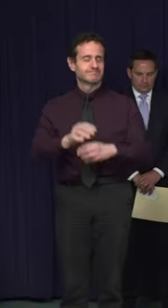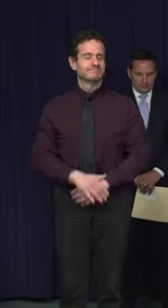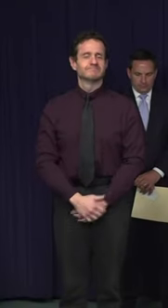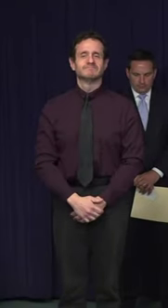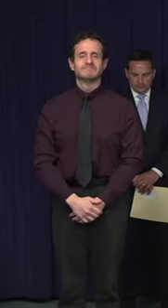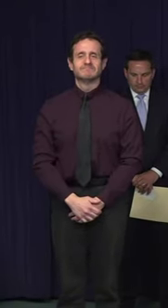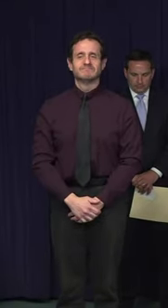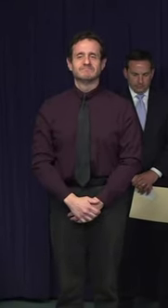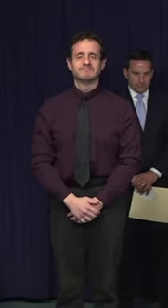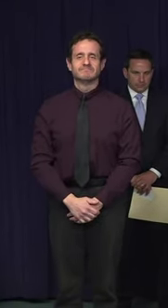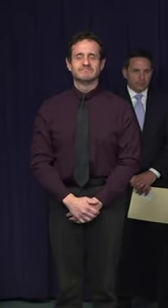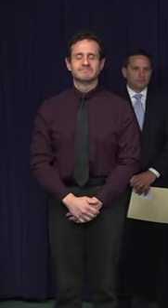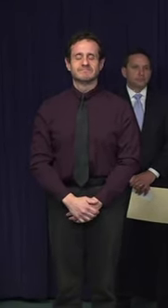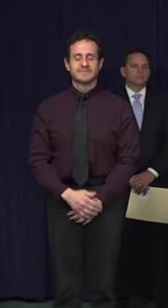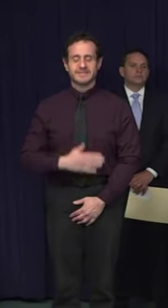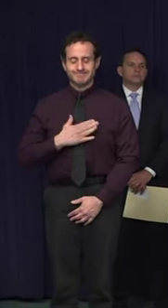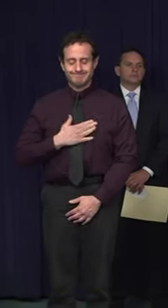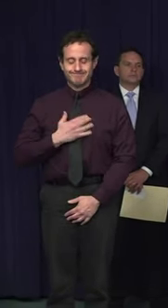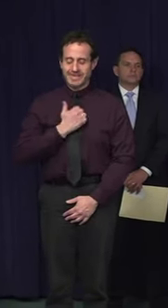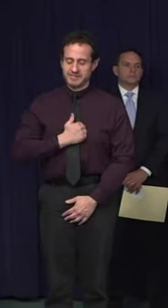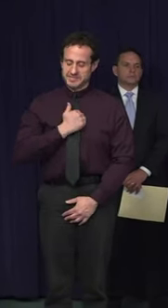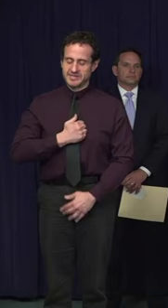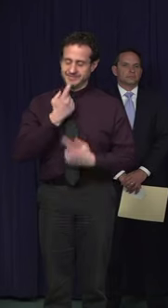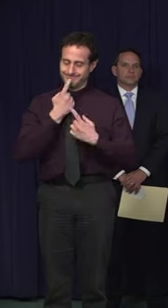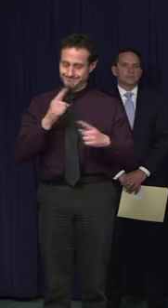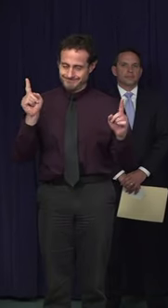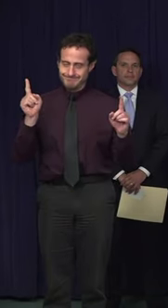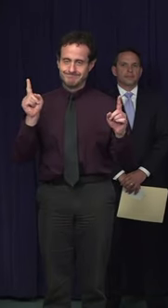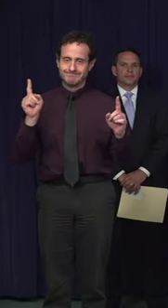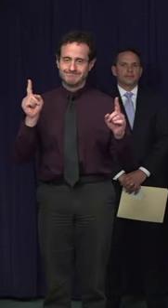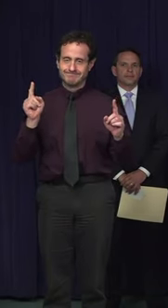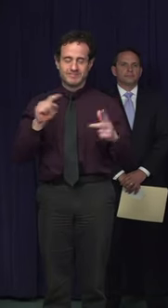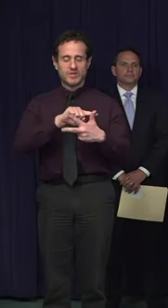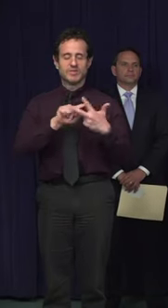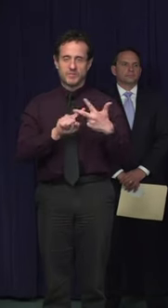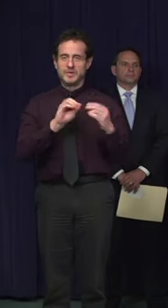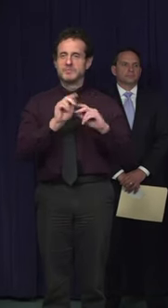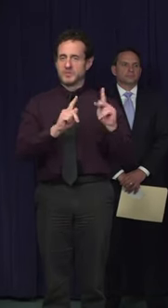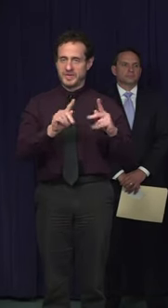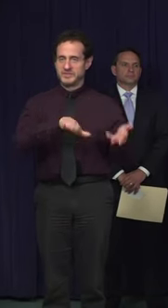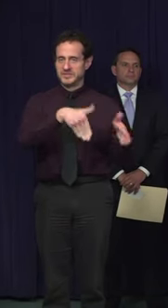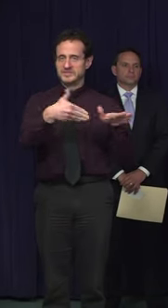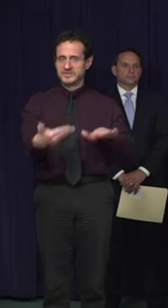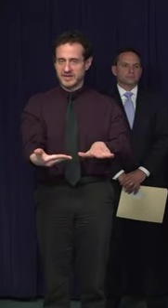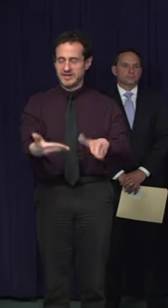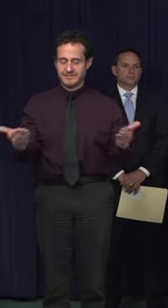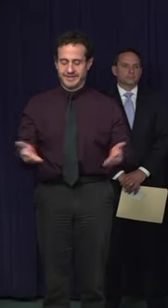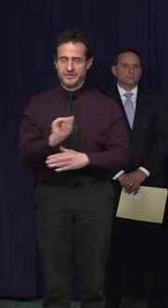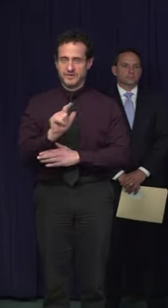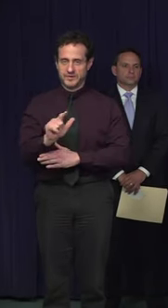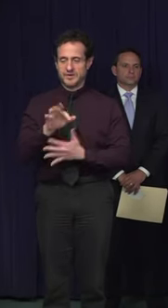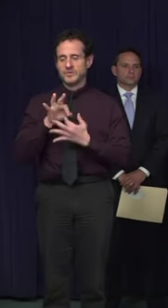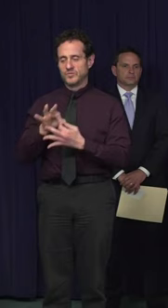It brings me great pain to announce that we have had three more deaths in Illinois associated